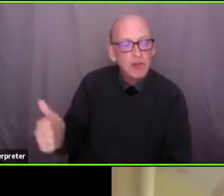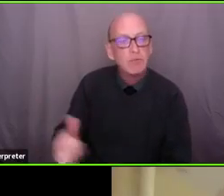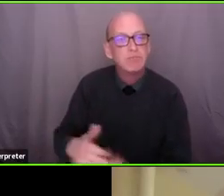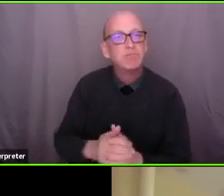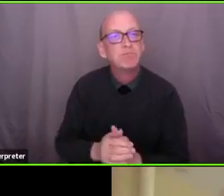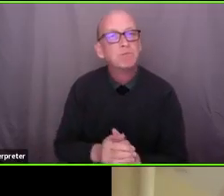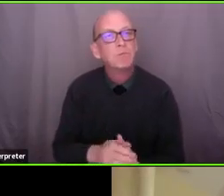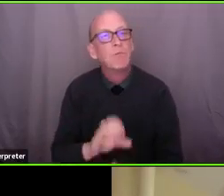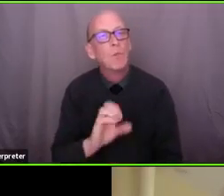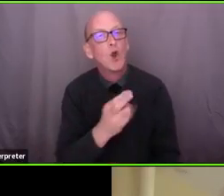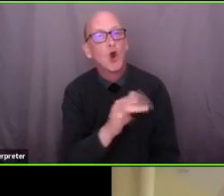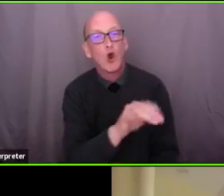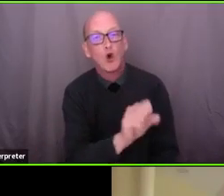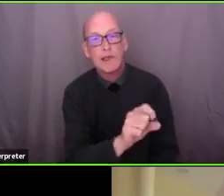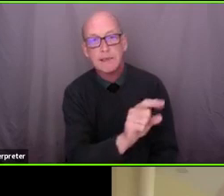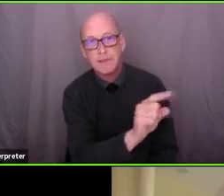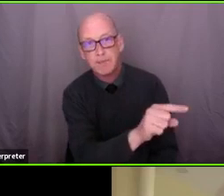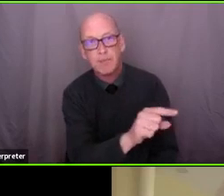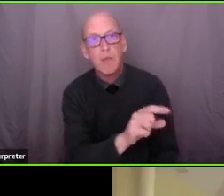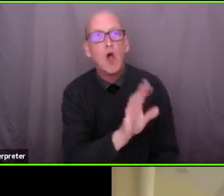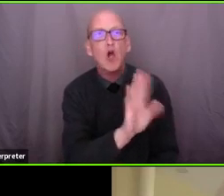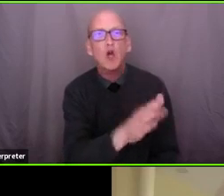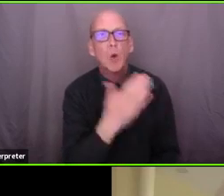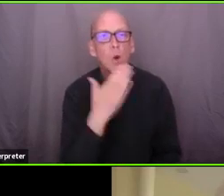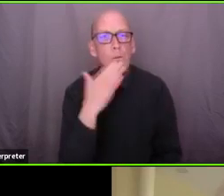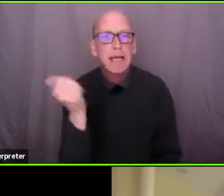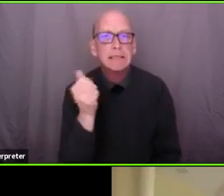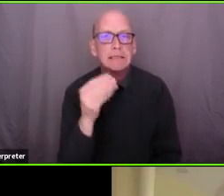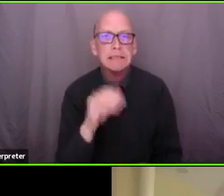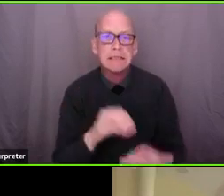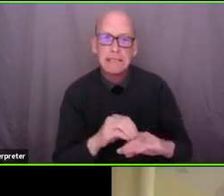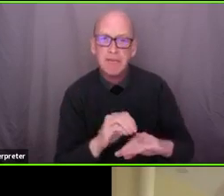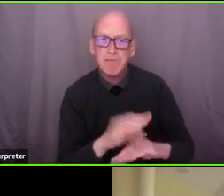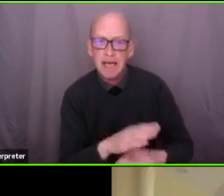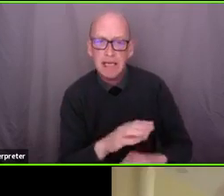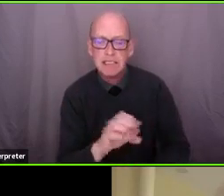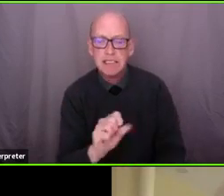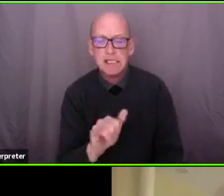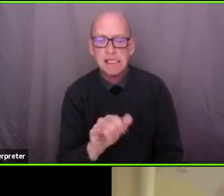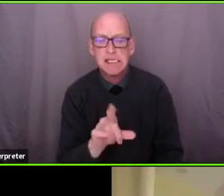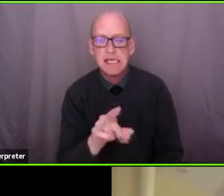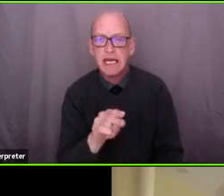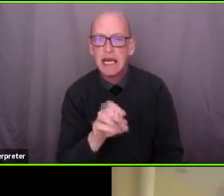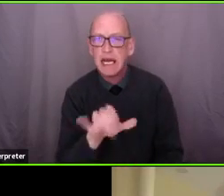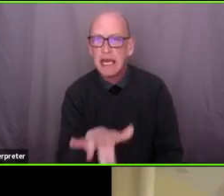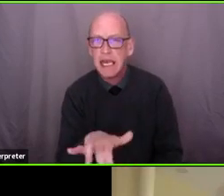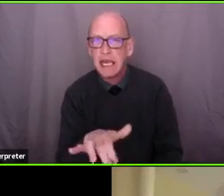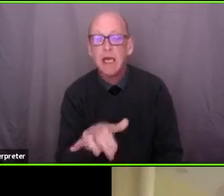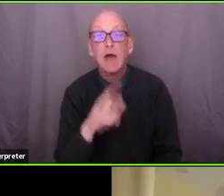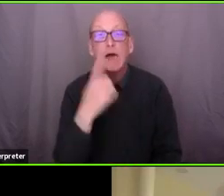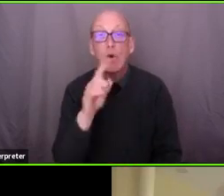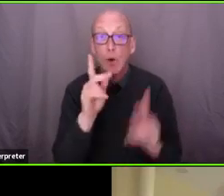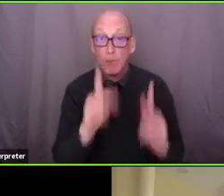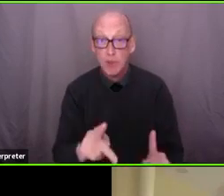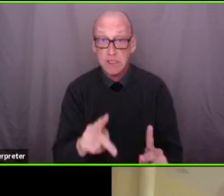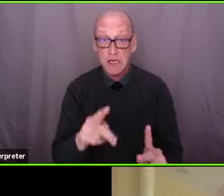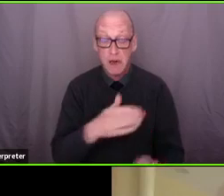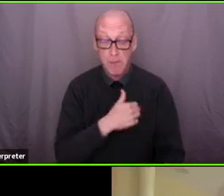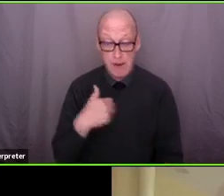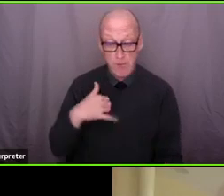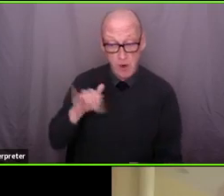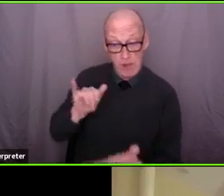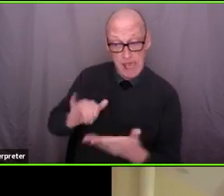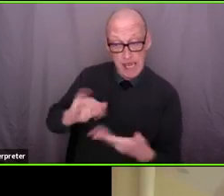What would be your best advice, Sydney, while we're talking about this, for somebody in this community who